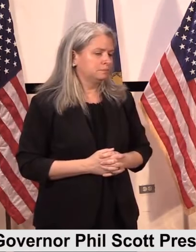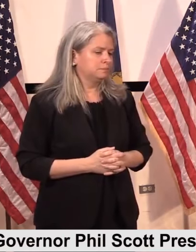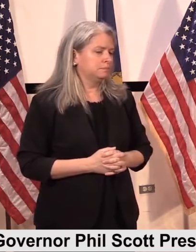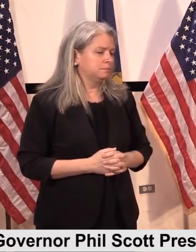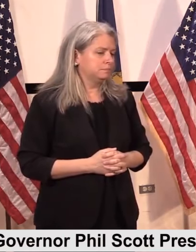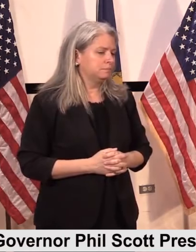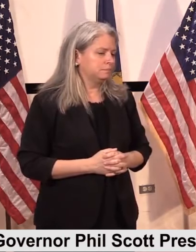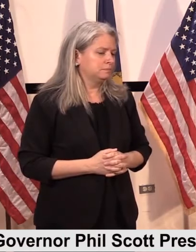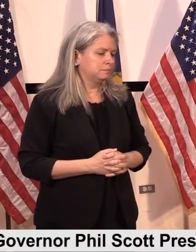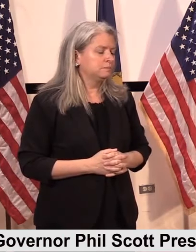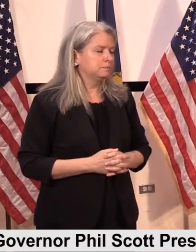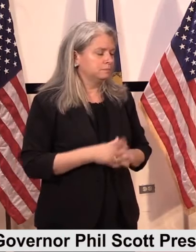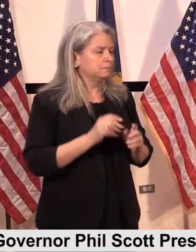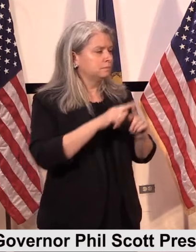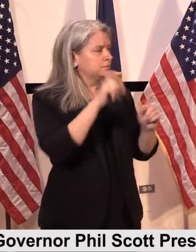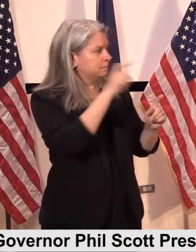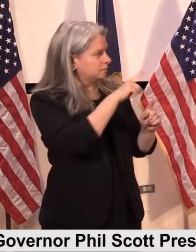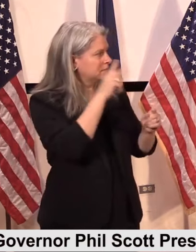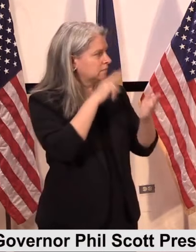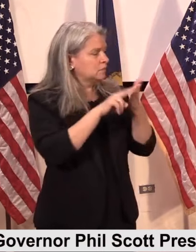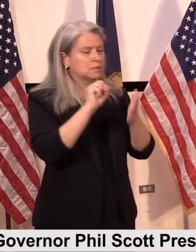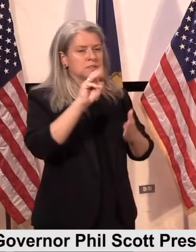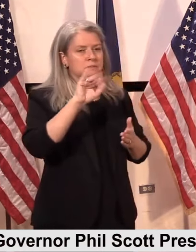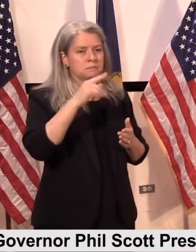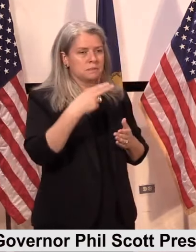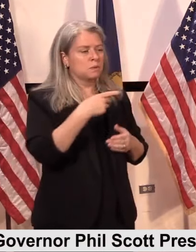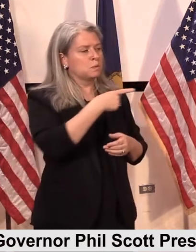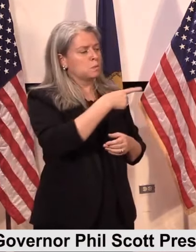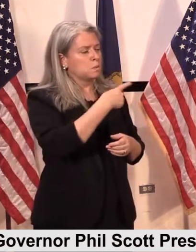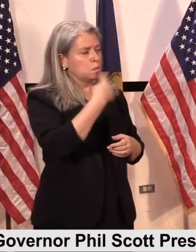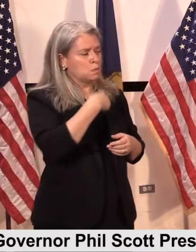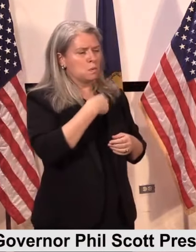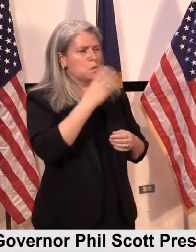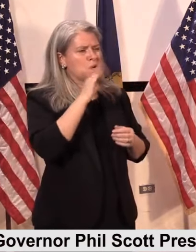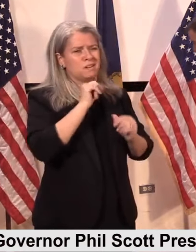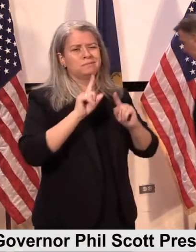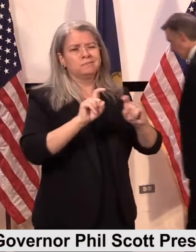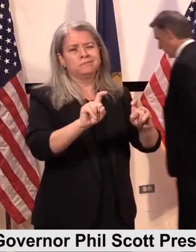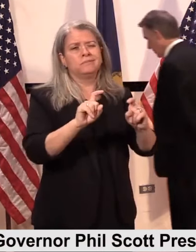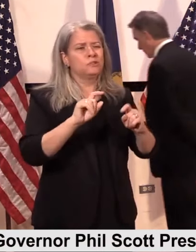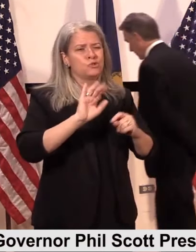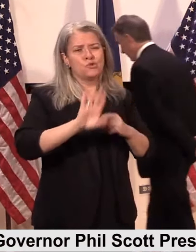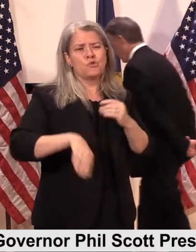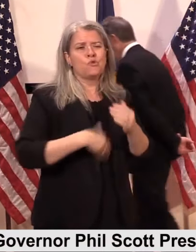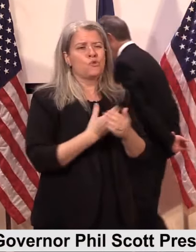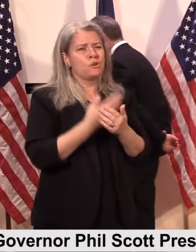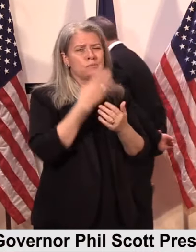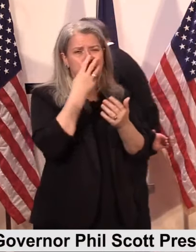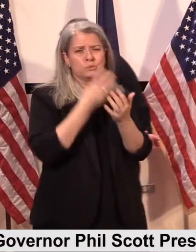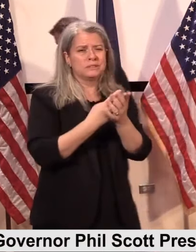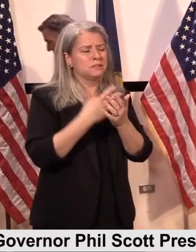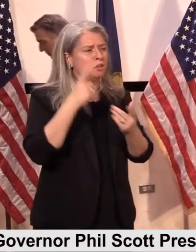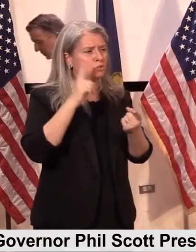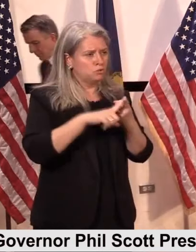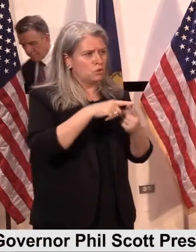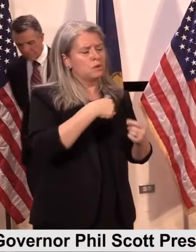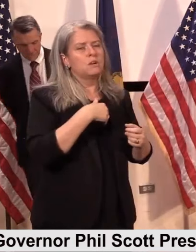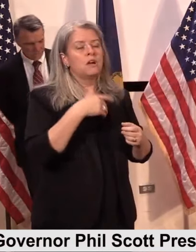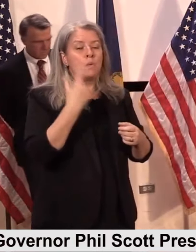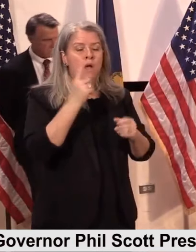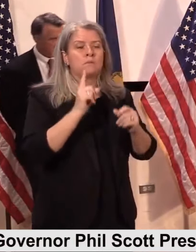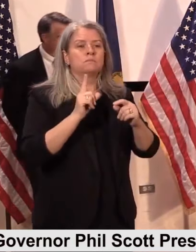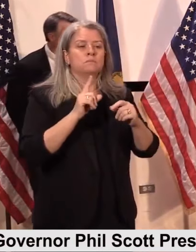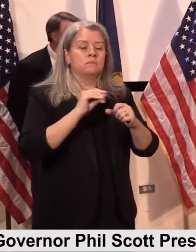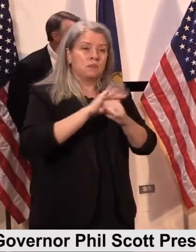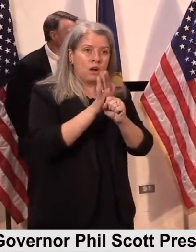Peter Hirschfeld. Oh, thanks, Sam. Peter Hirschfeld, BPR. Secretary Smith, you said you were going to hold off on universal testing in correctional facilities until you have a confirmed case. By the time